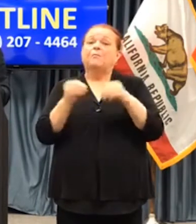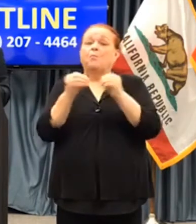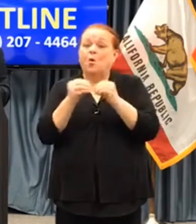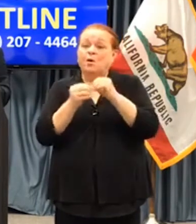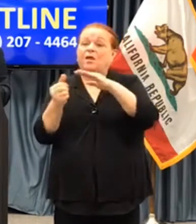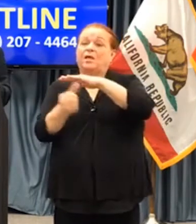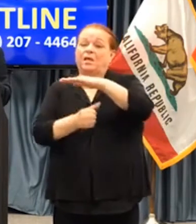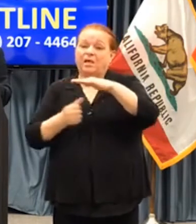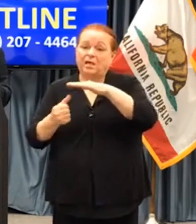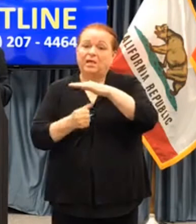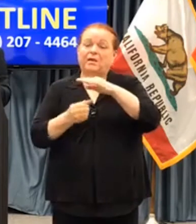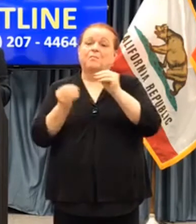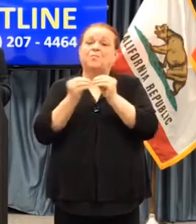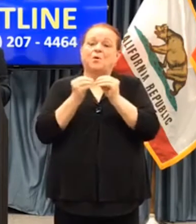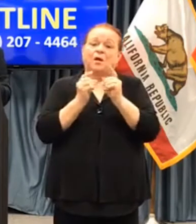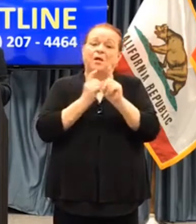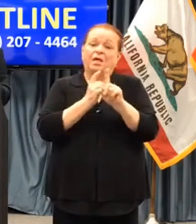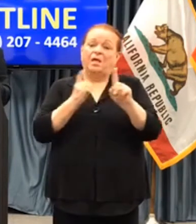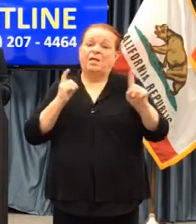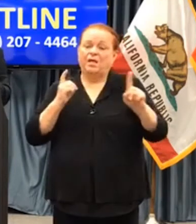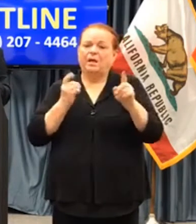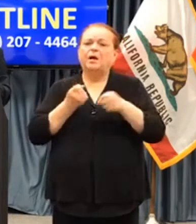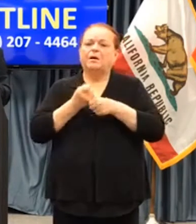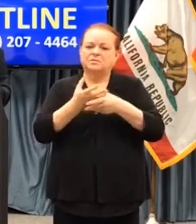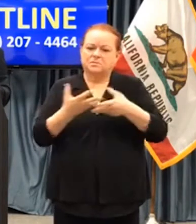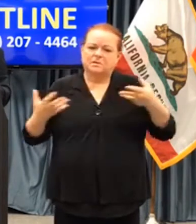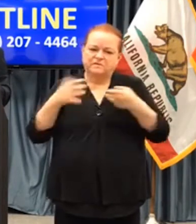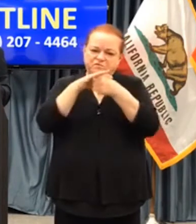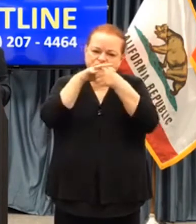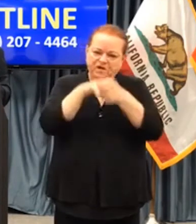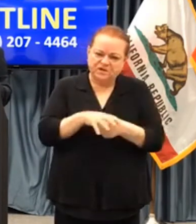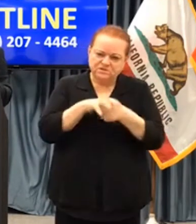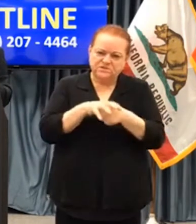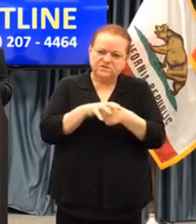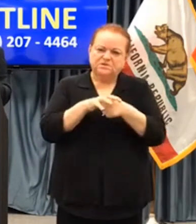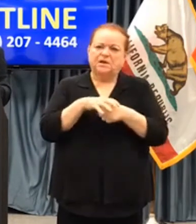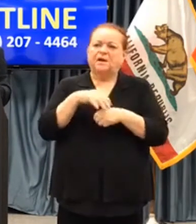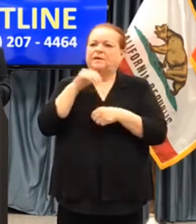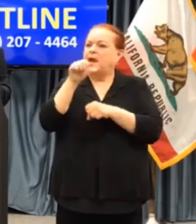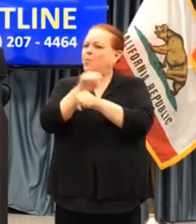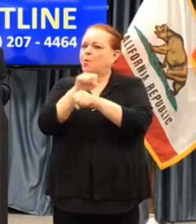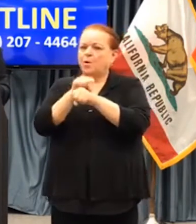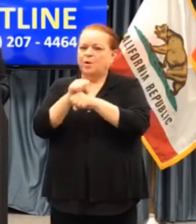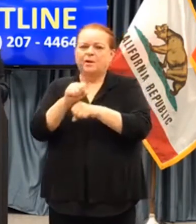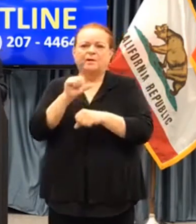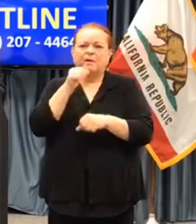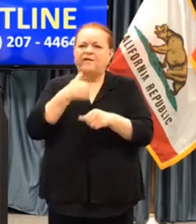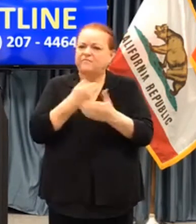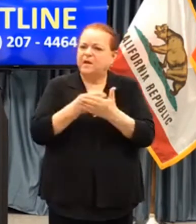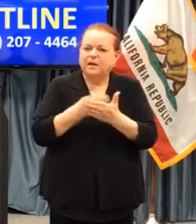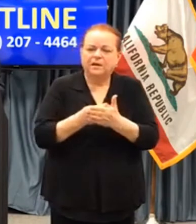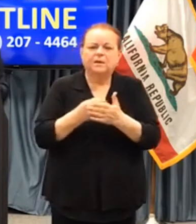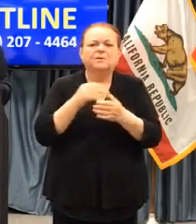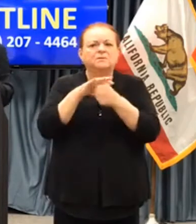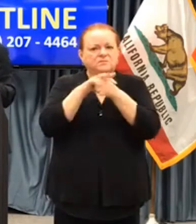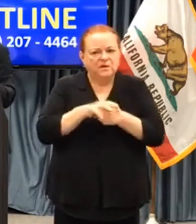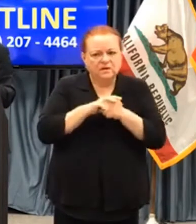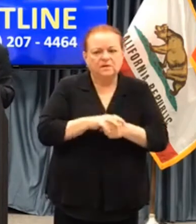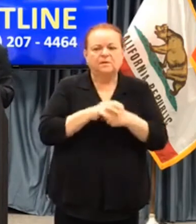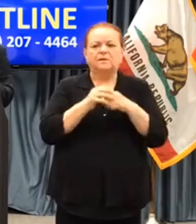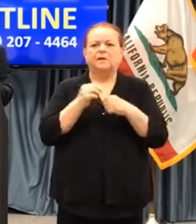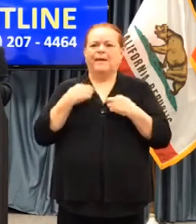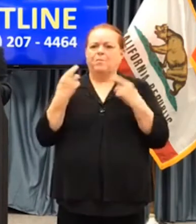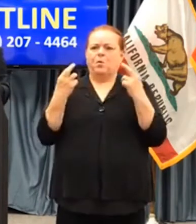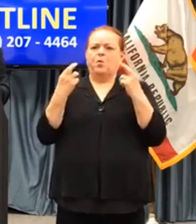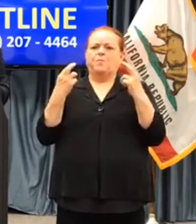of pressure, as we all know, for people to get back to work. And I am hoping, based upon the direction of the Board of Supervisors this